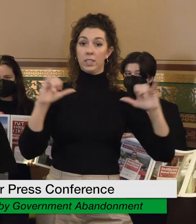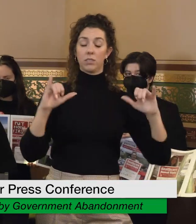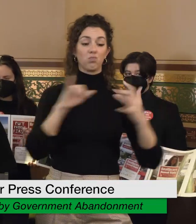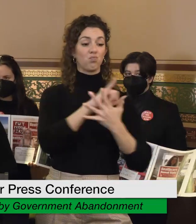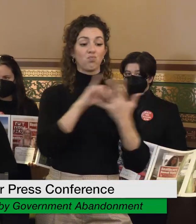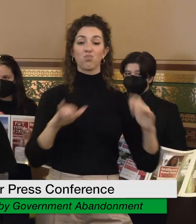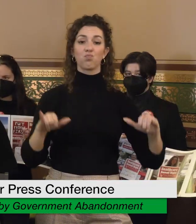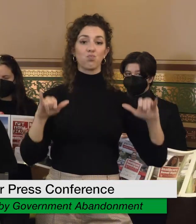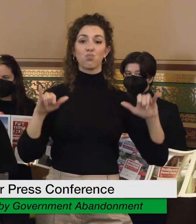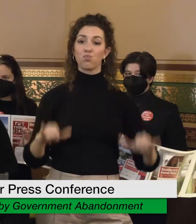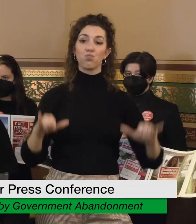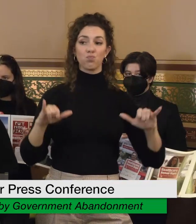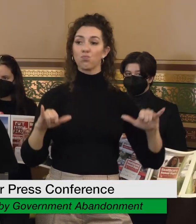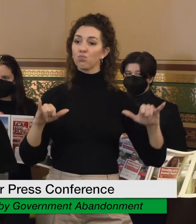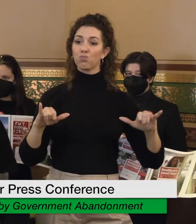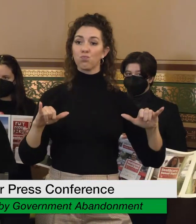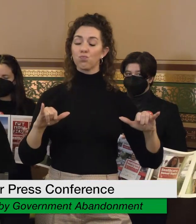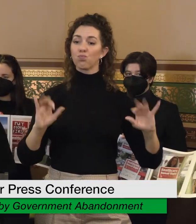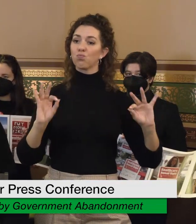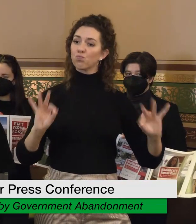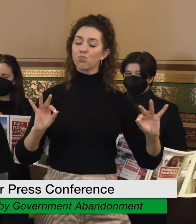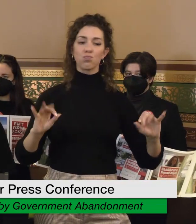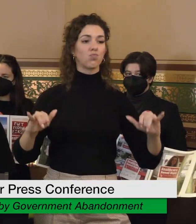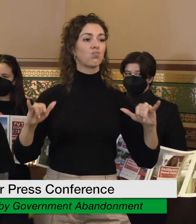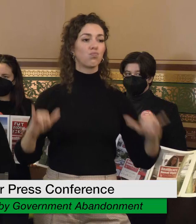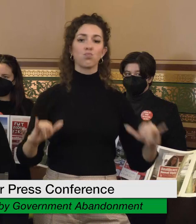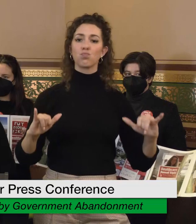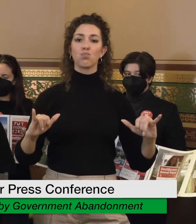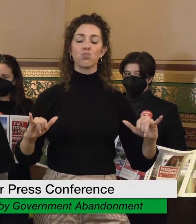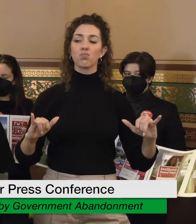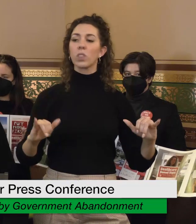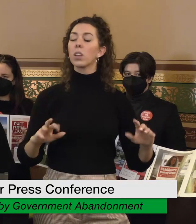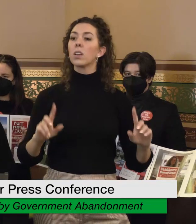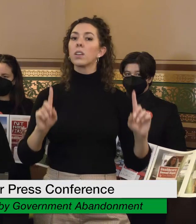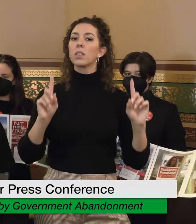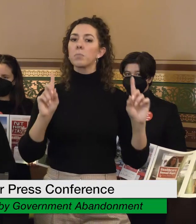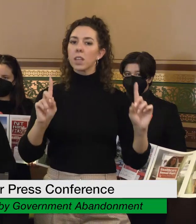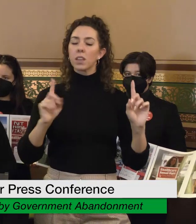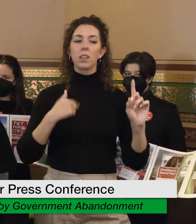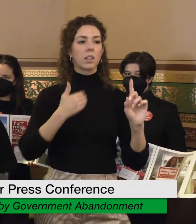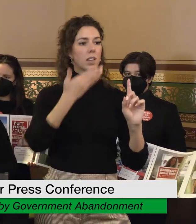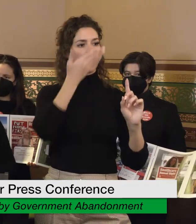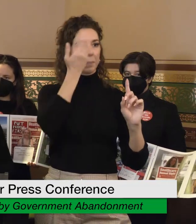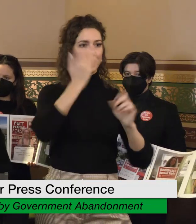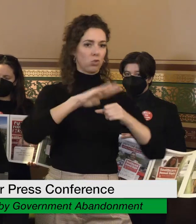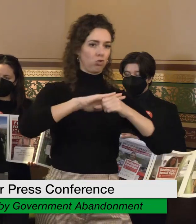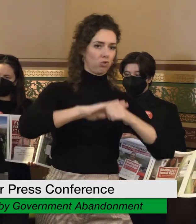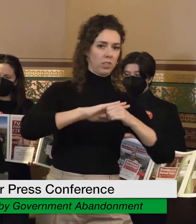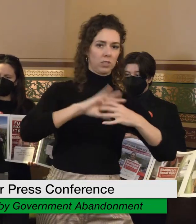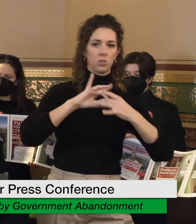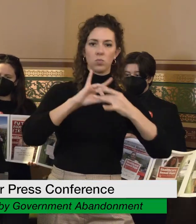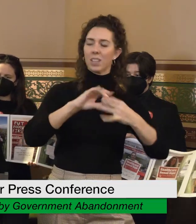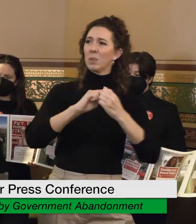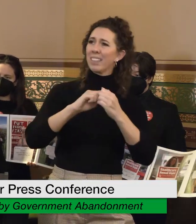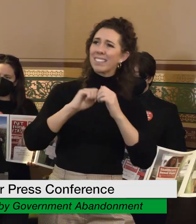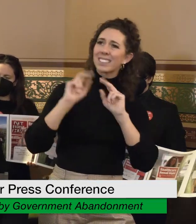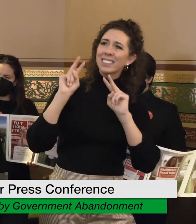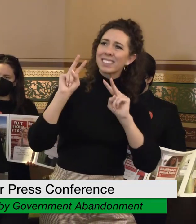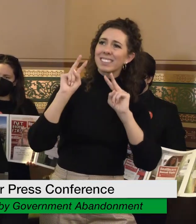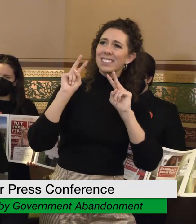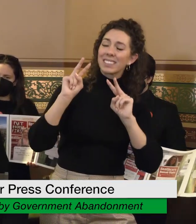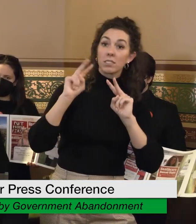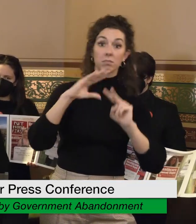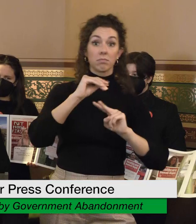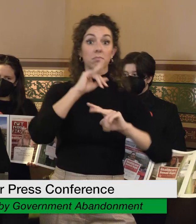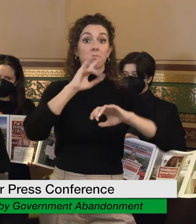the same and remained robust. However, under the stress of anticipating and actually losing